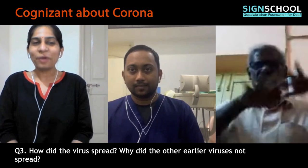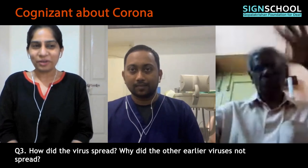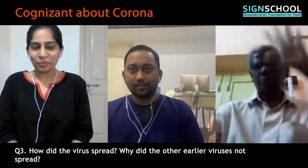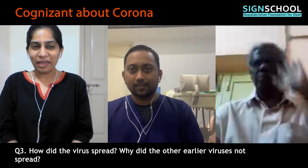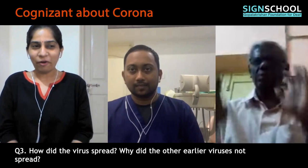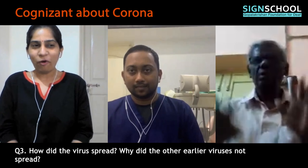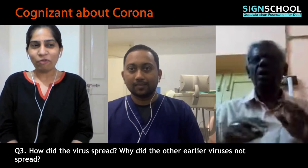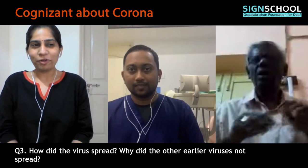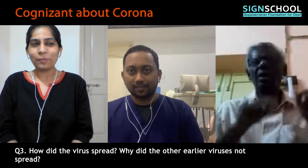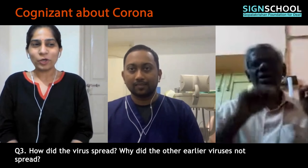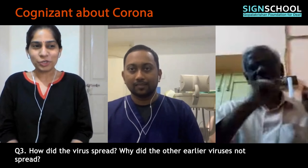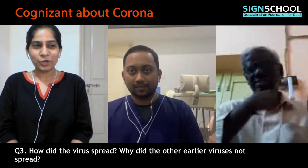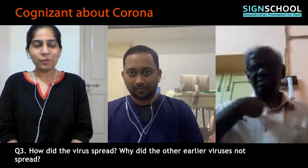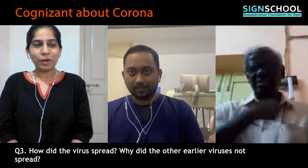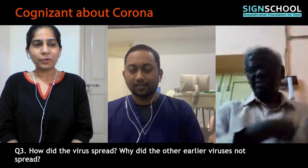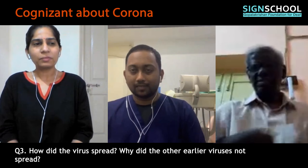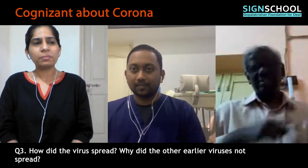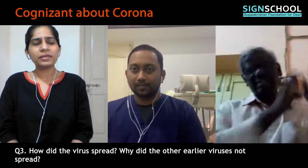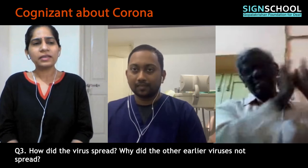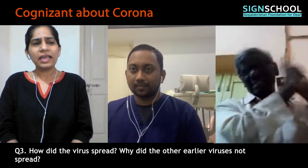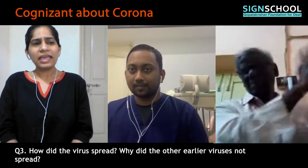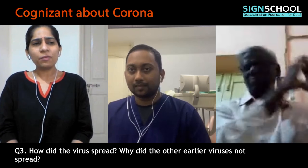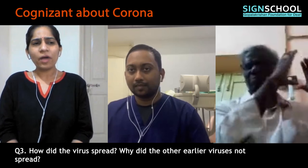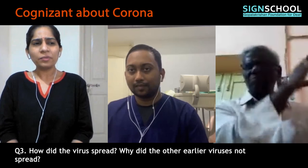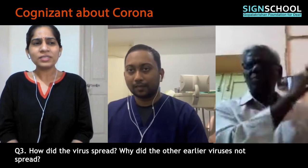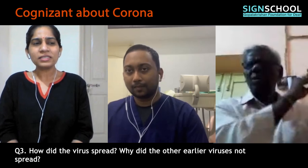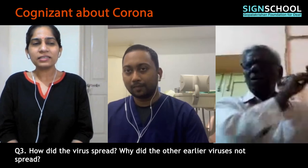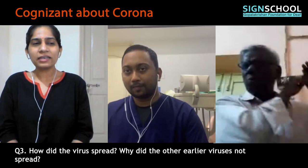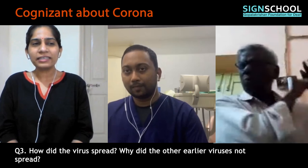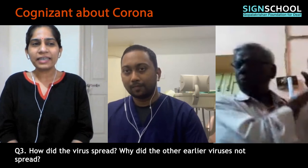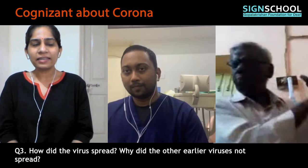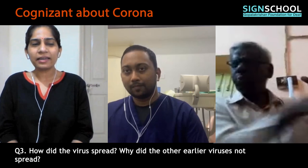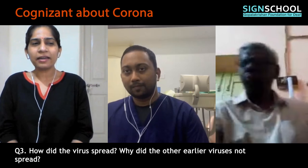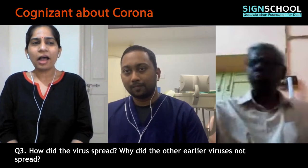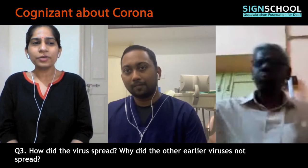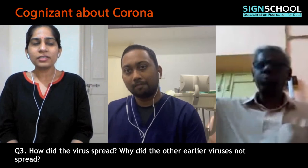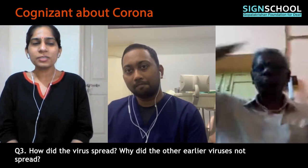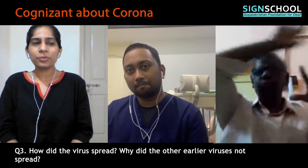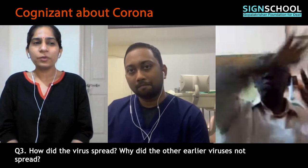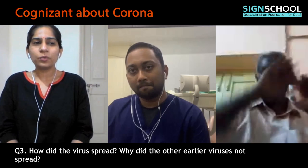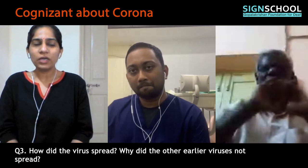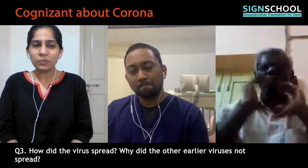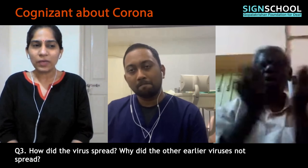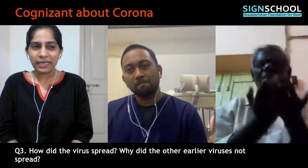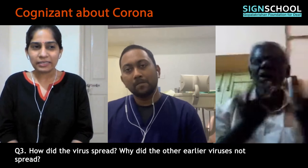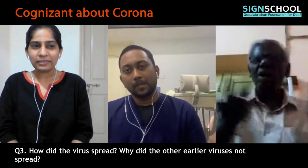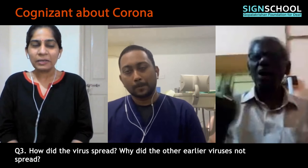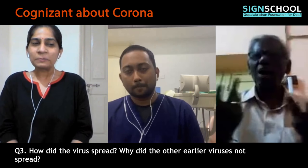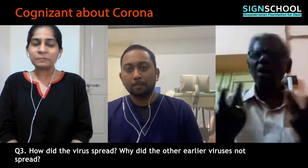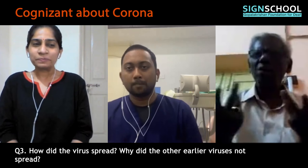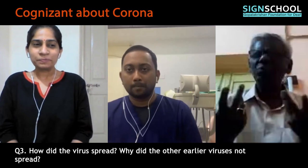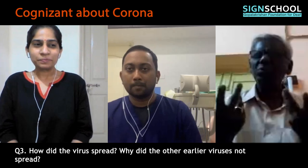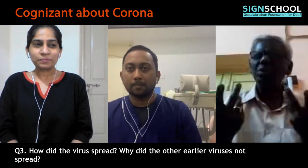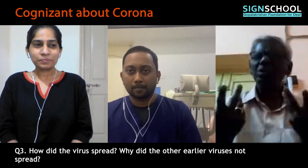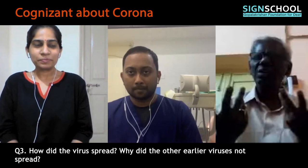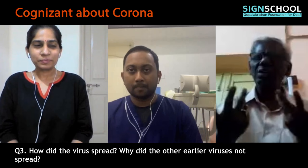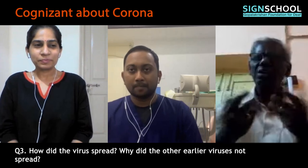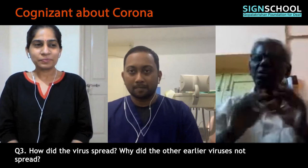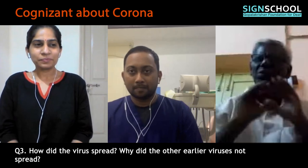reason that I'm not aware of or I'm not sure about. But why wasn't it contained there, and how did it spread worldwide?